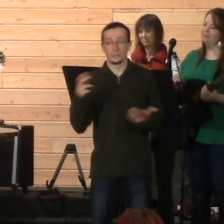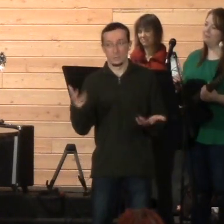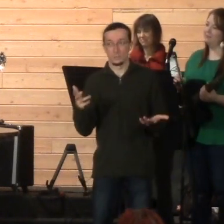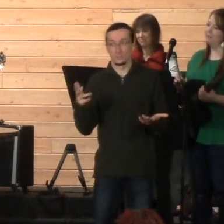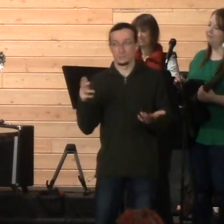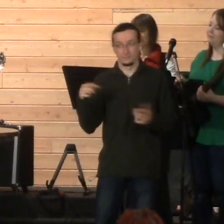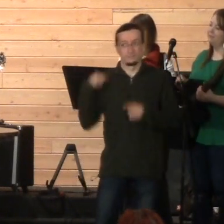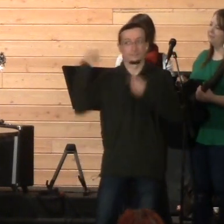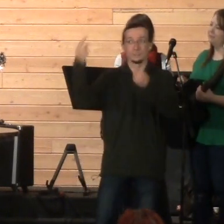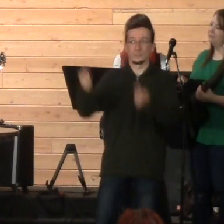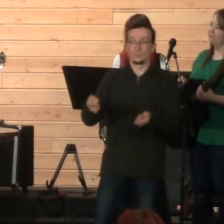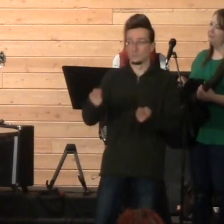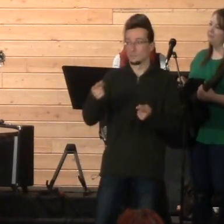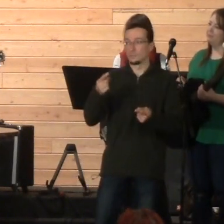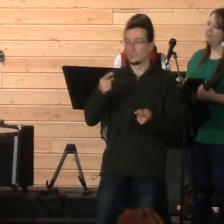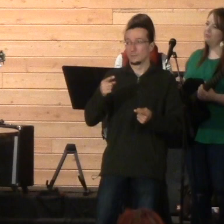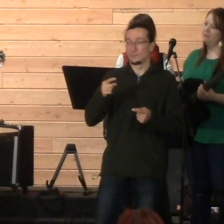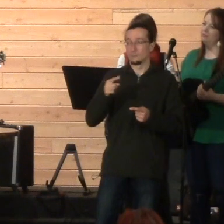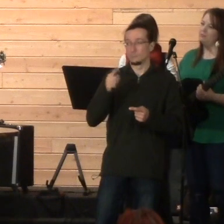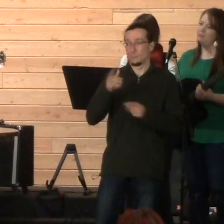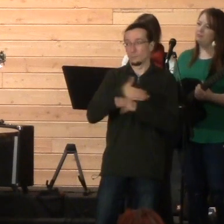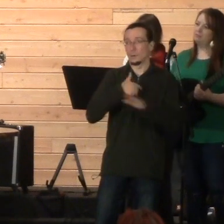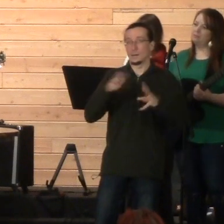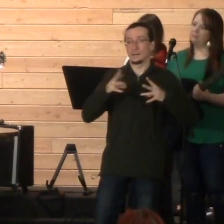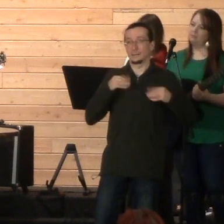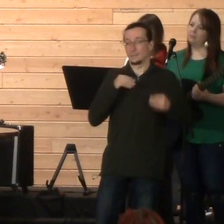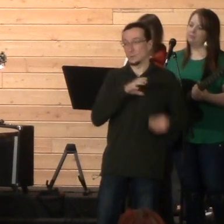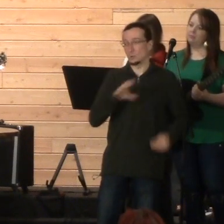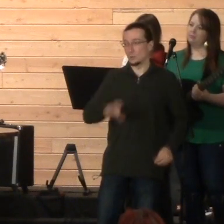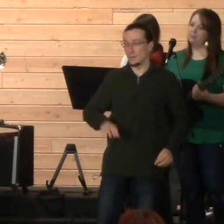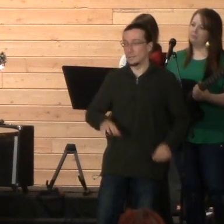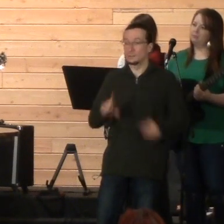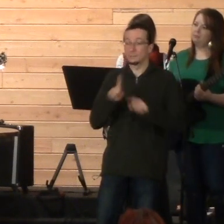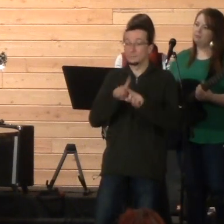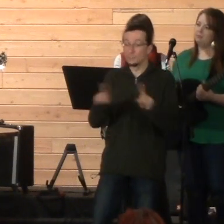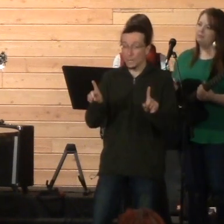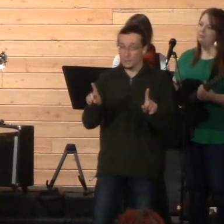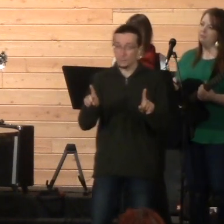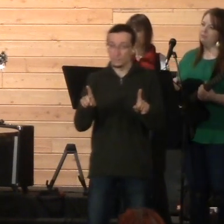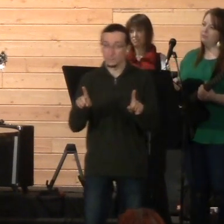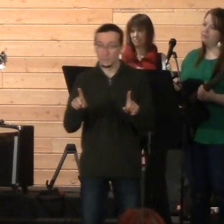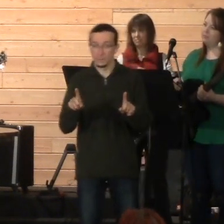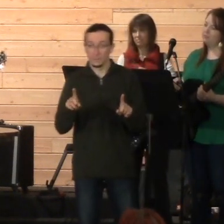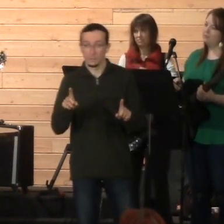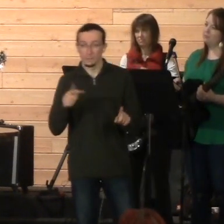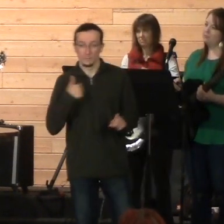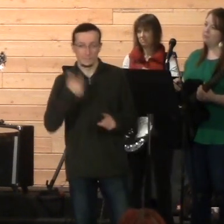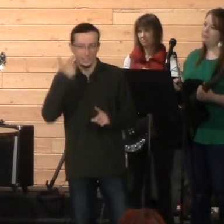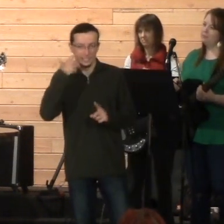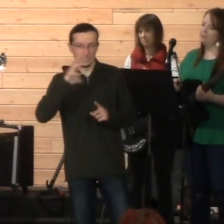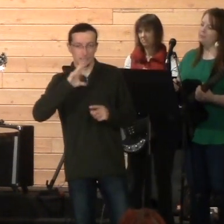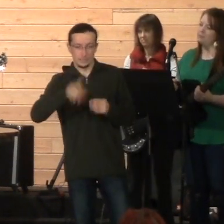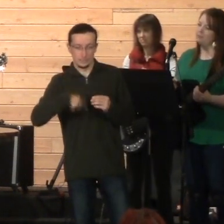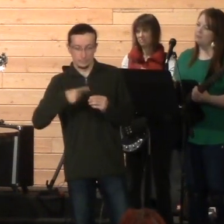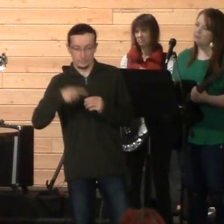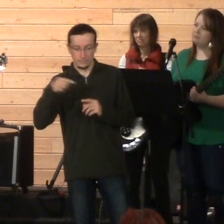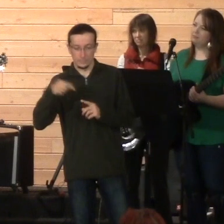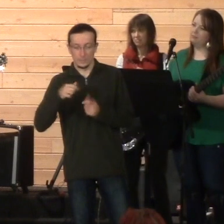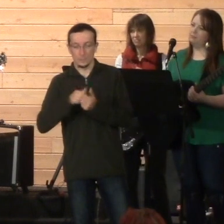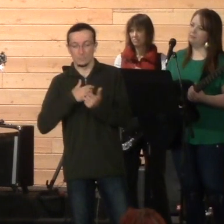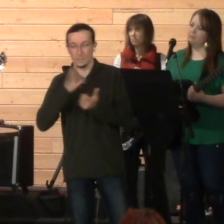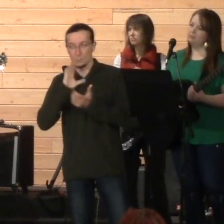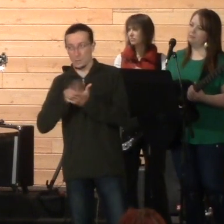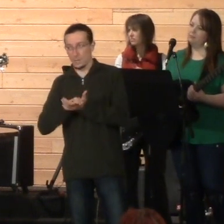while for me to accept. But we just talked about this with my